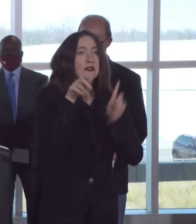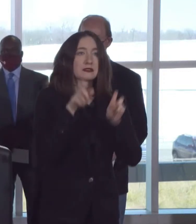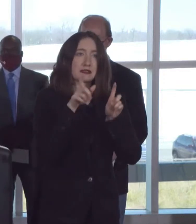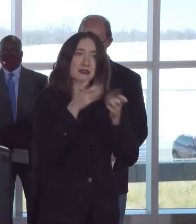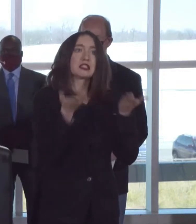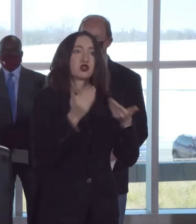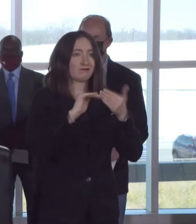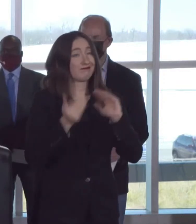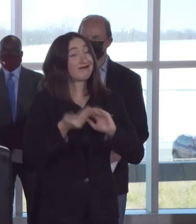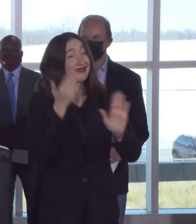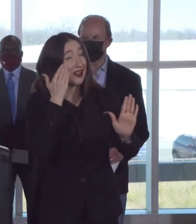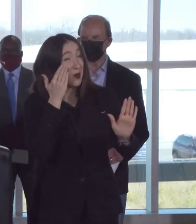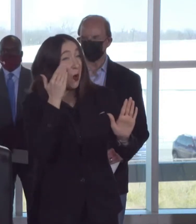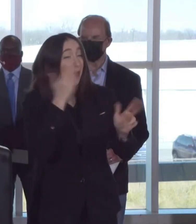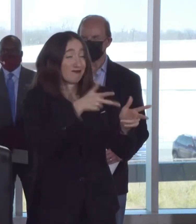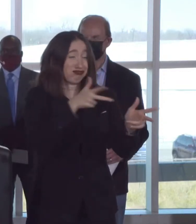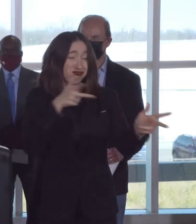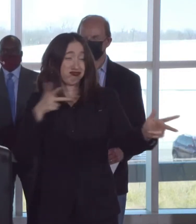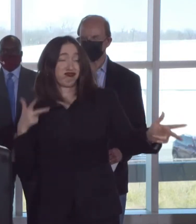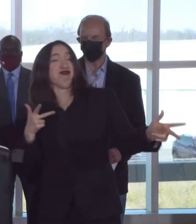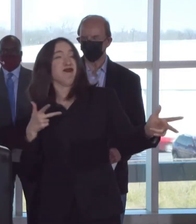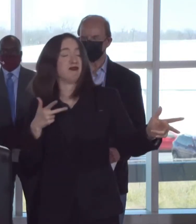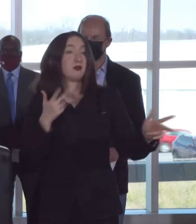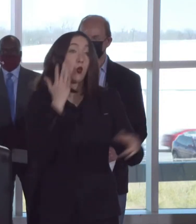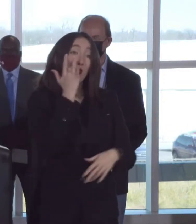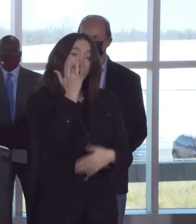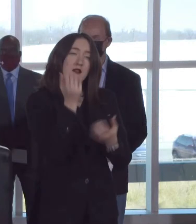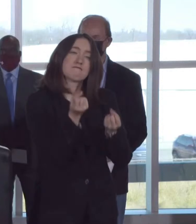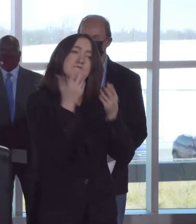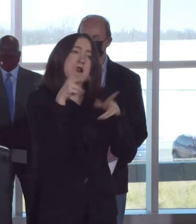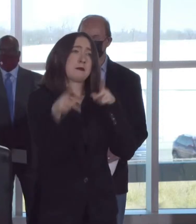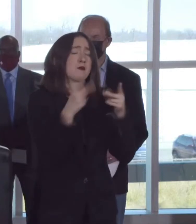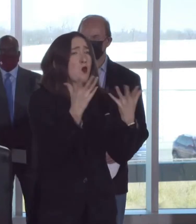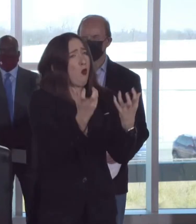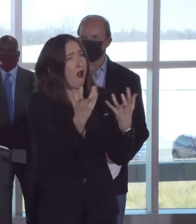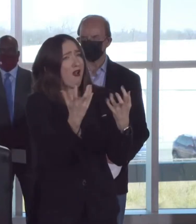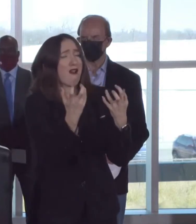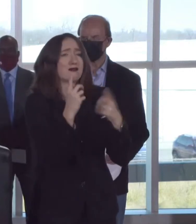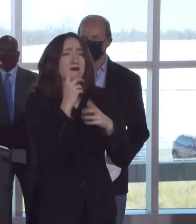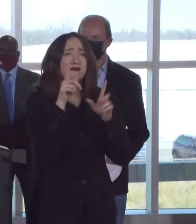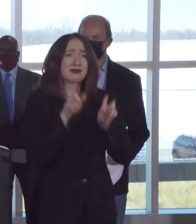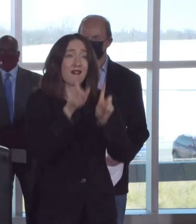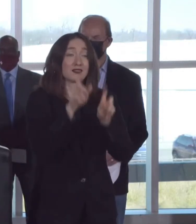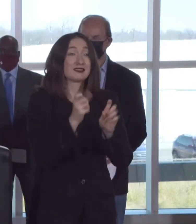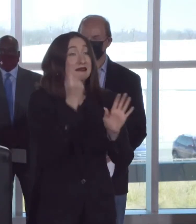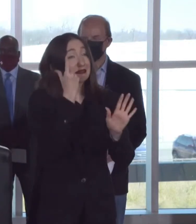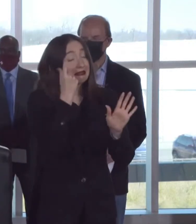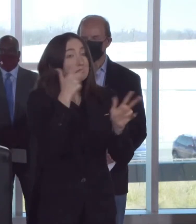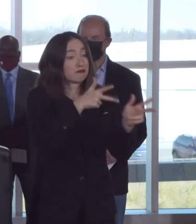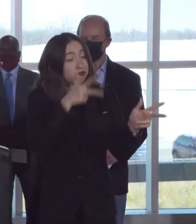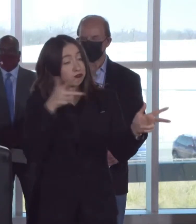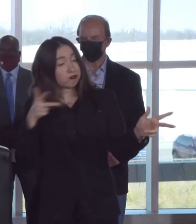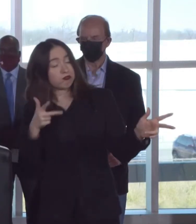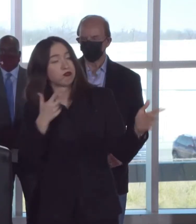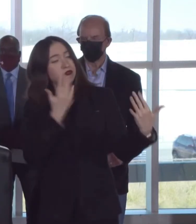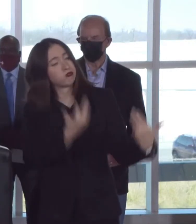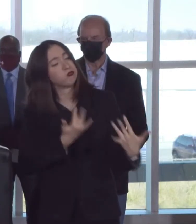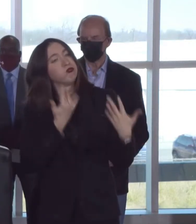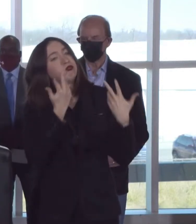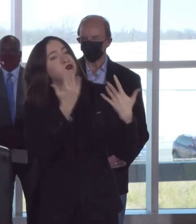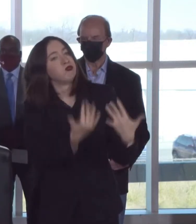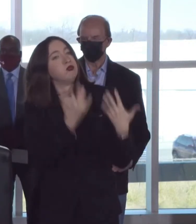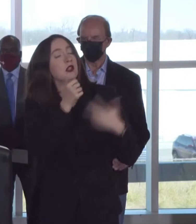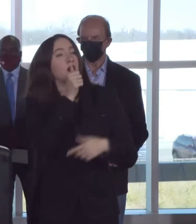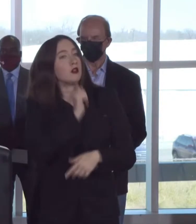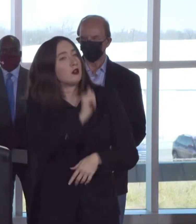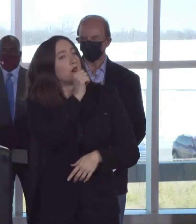long lines because there are a lot of folks seeking to get tested, and the wait times are exceeding many of our patients' levels at the test site. So we're doing